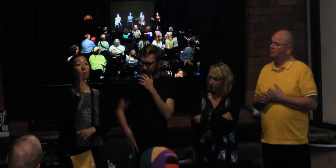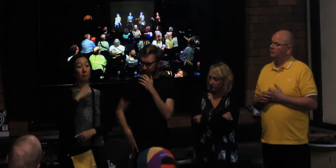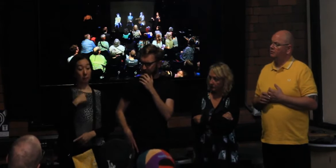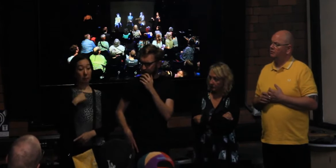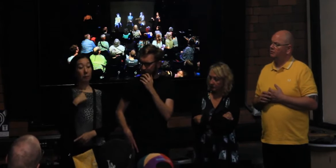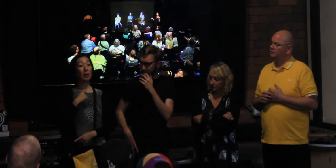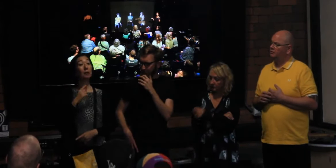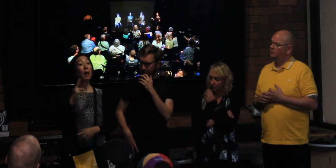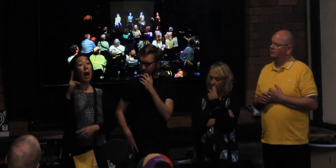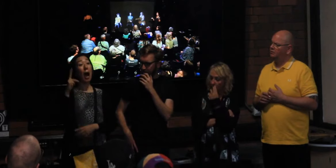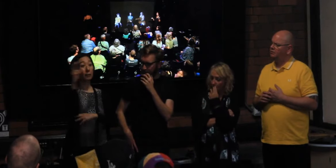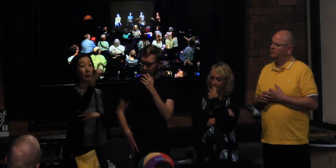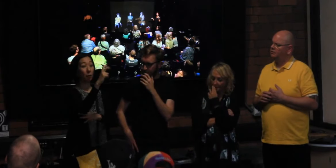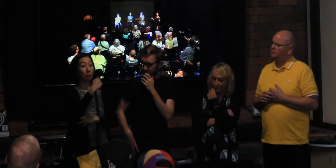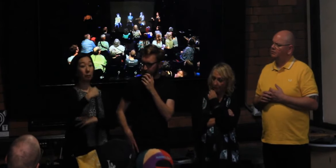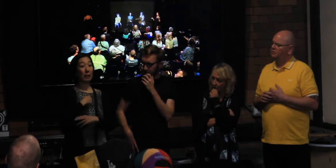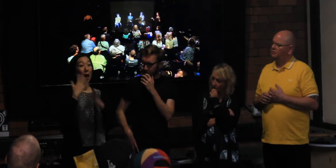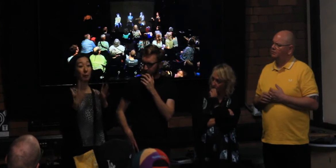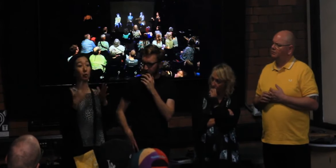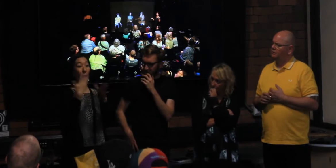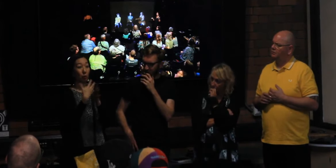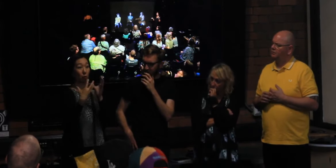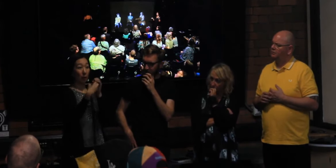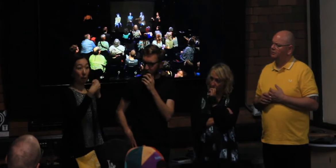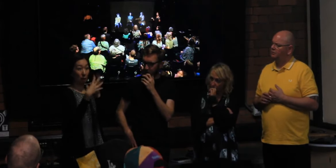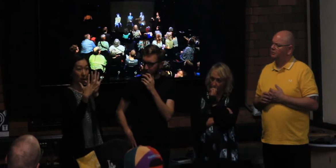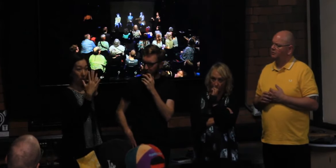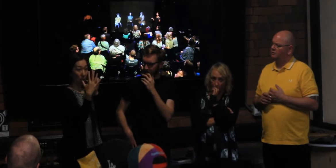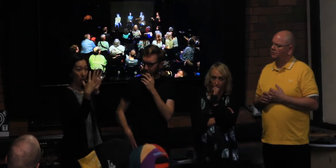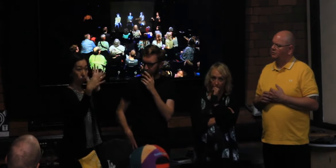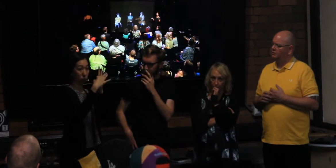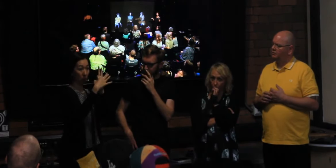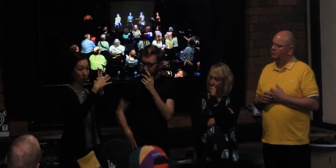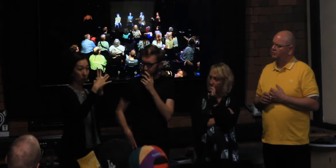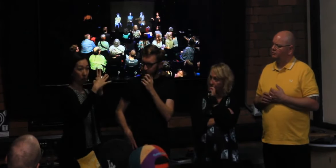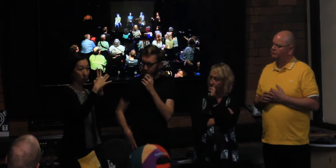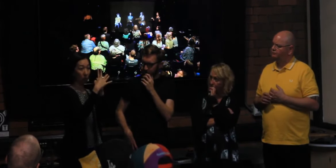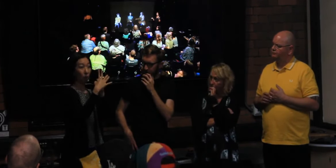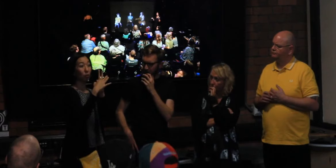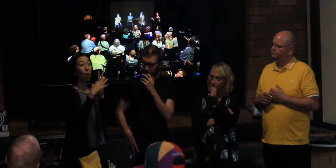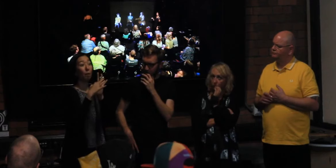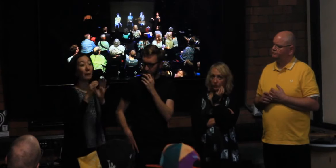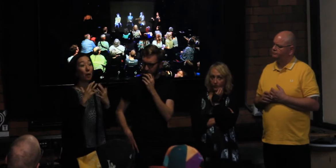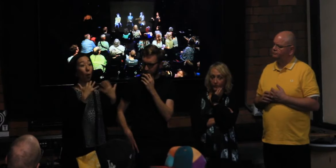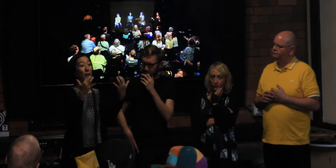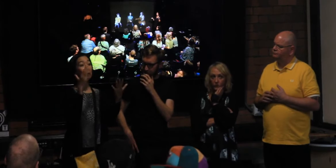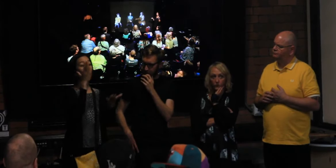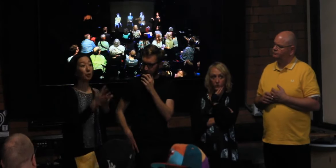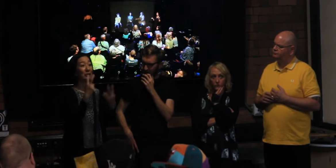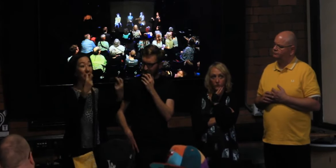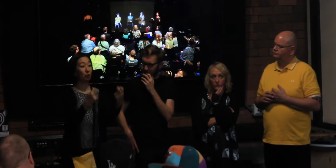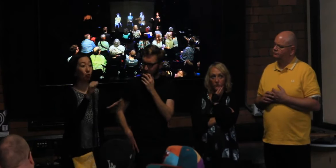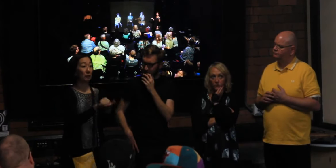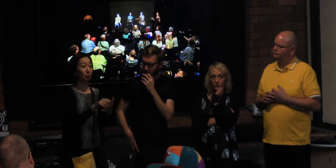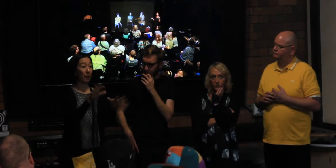me standing there, and then the animation is laid on top, and the three things work together,